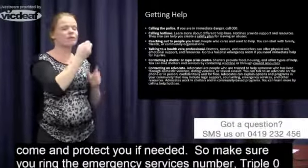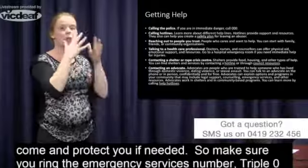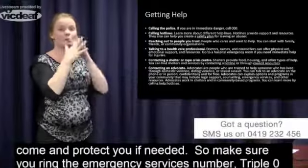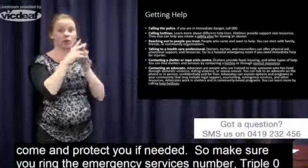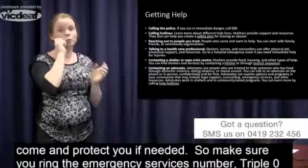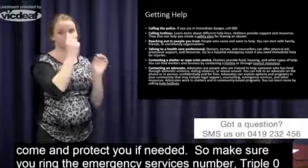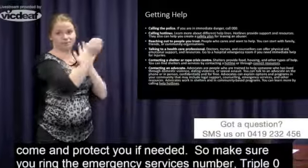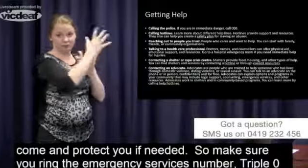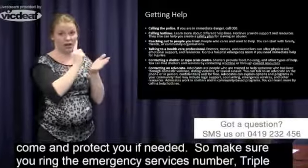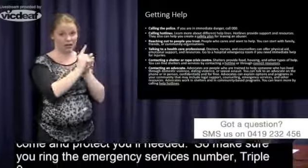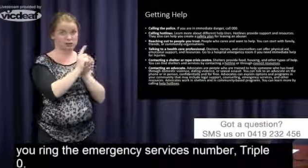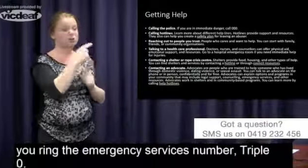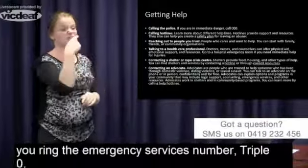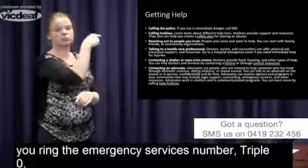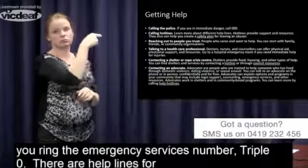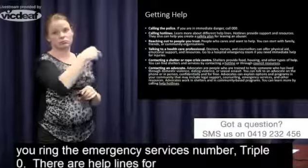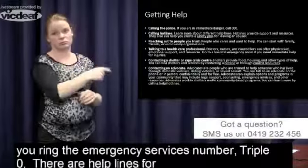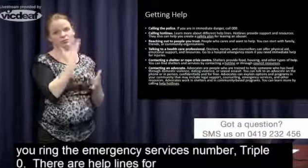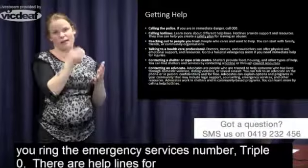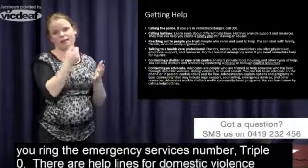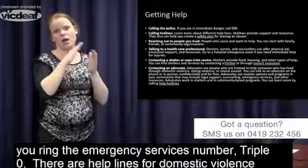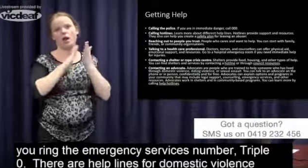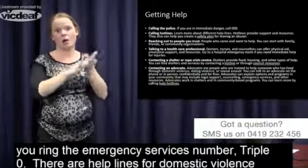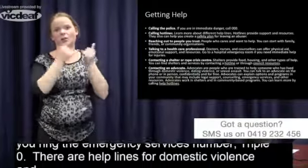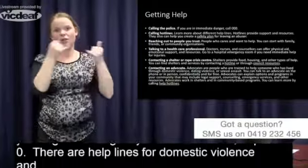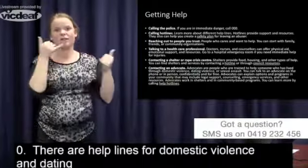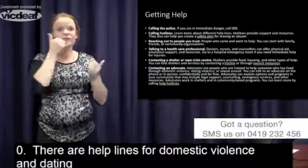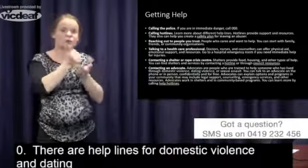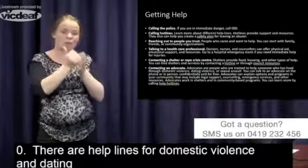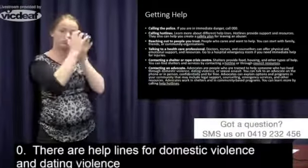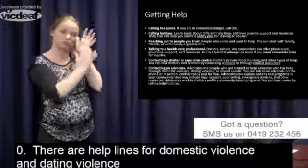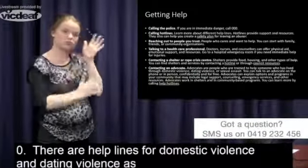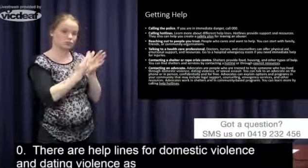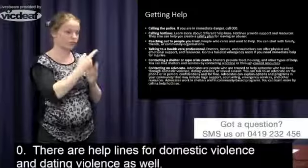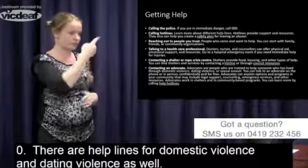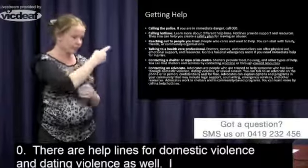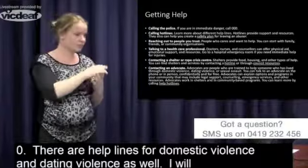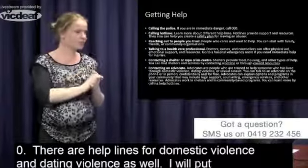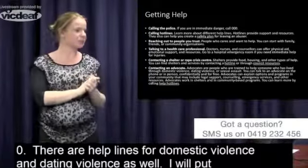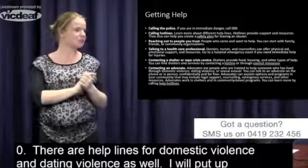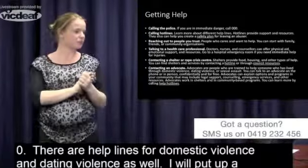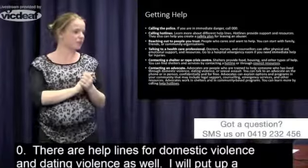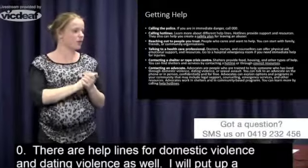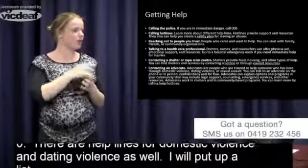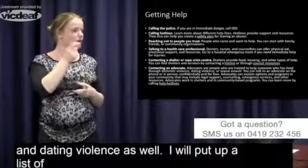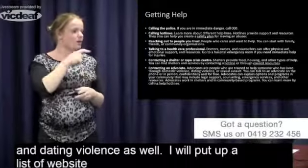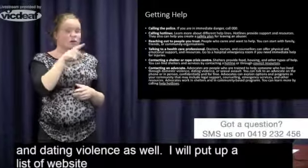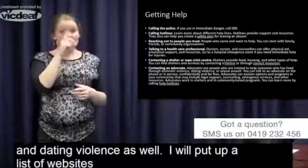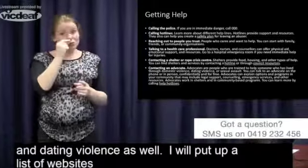violence and dating violence as well. I will put up a list of websites that you can have a look at to